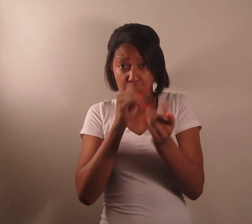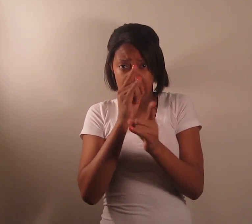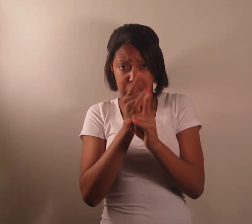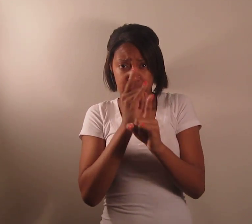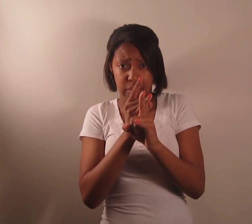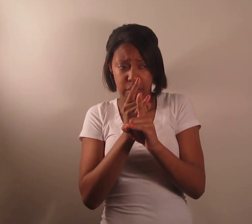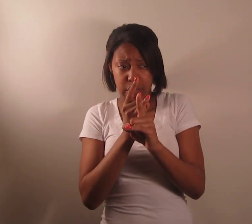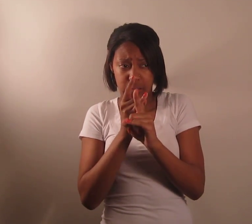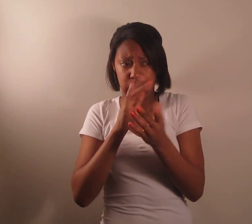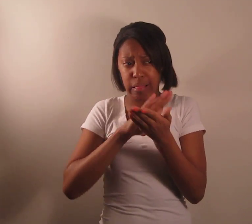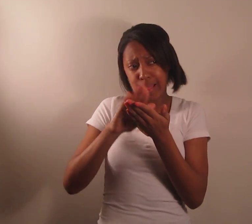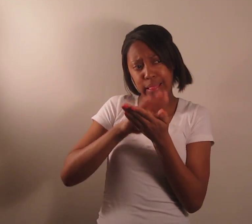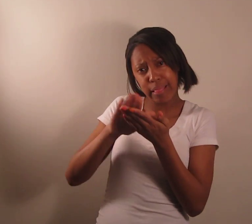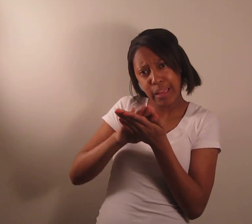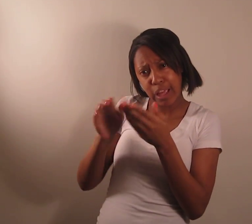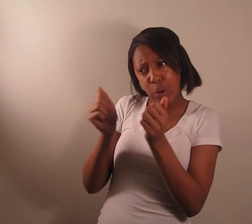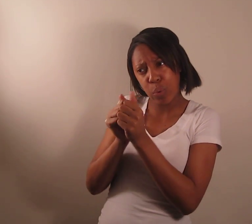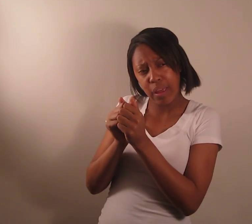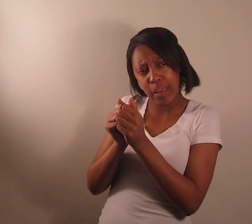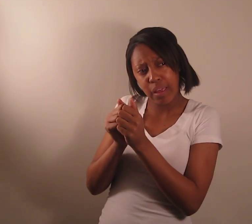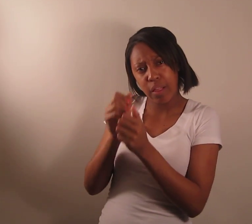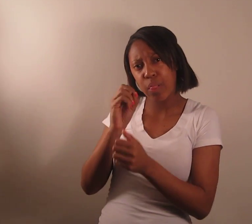to clean them, or when you get a hurt, to put it on your...